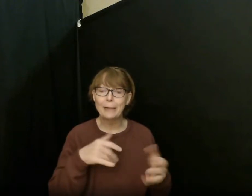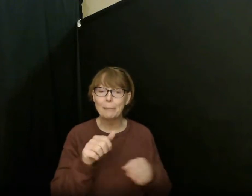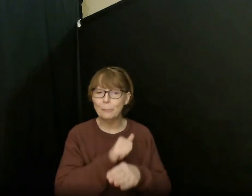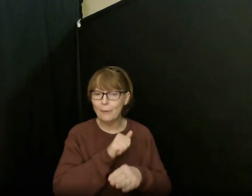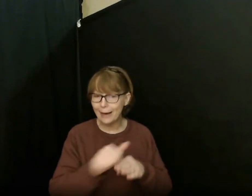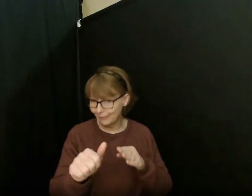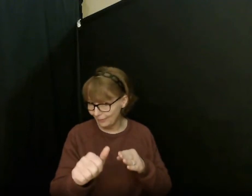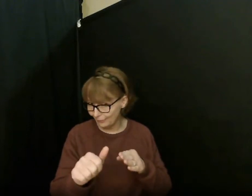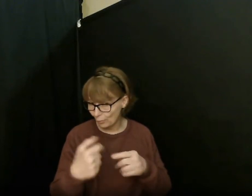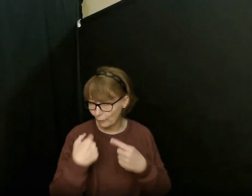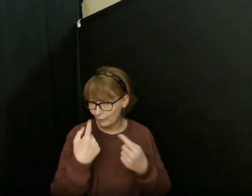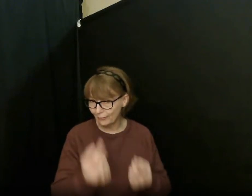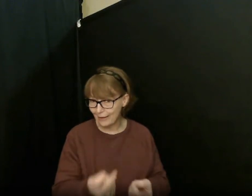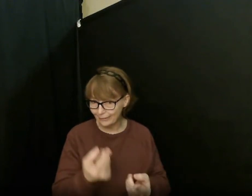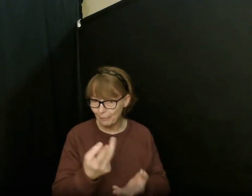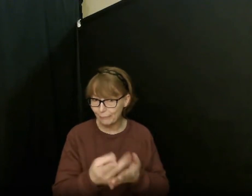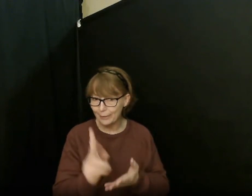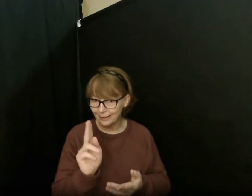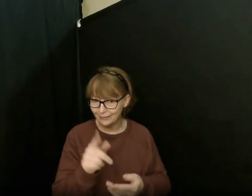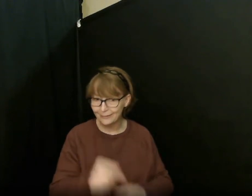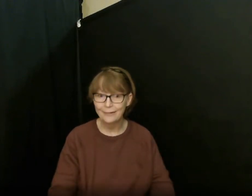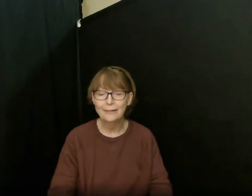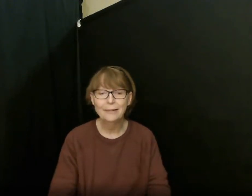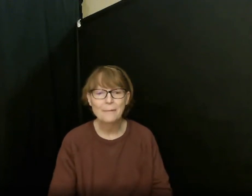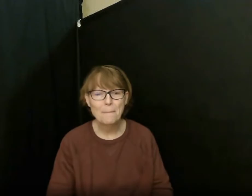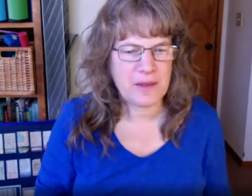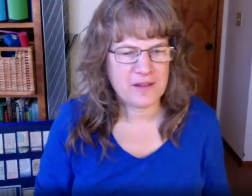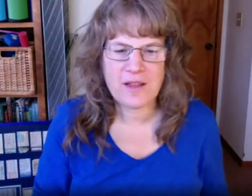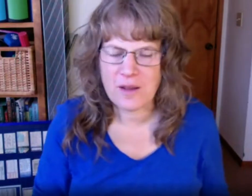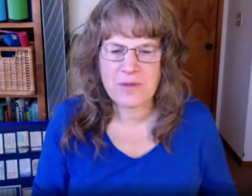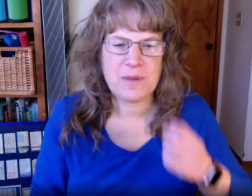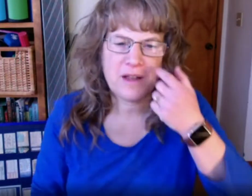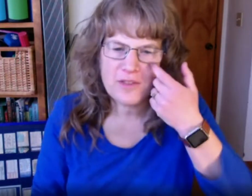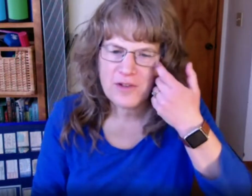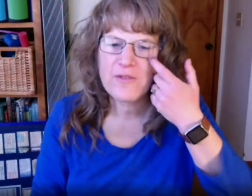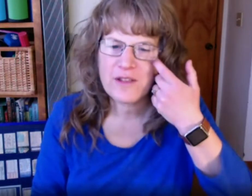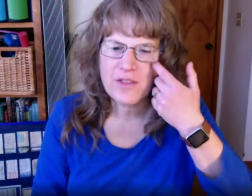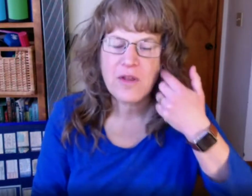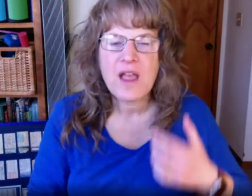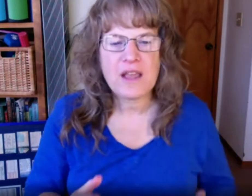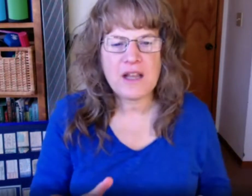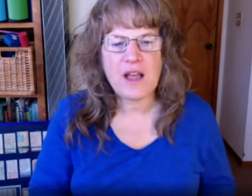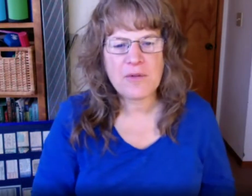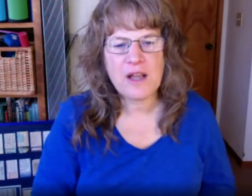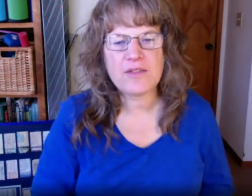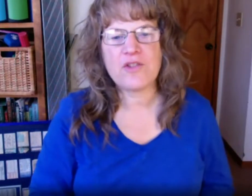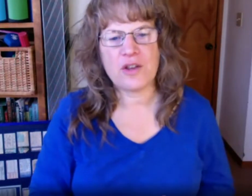able to practice over this last couple of weeks? Just a little bit. So it'd be nice to go over lesson 3. I want to ask a general